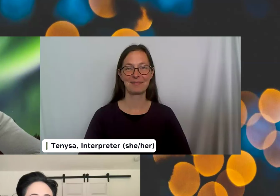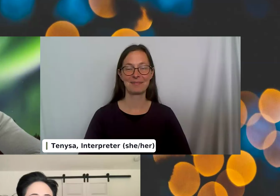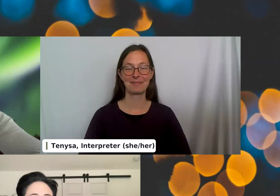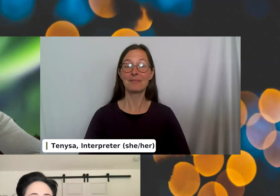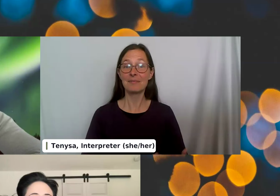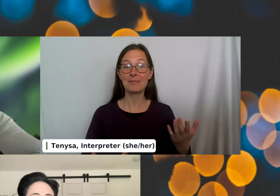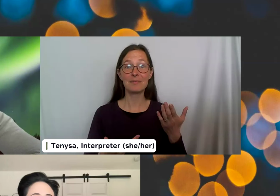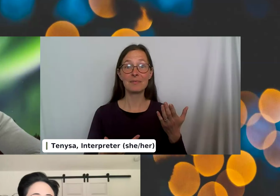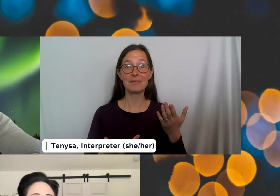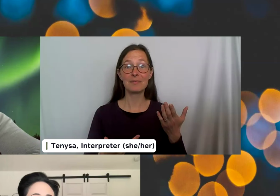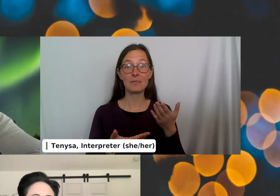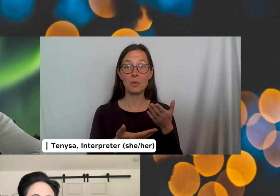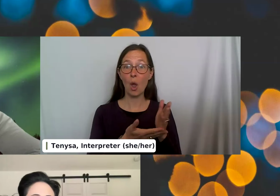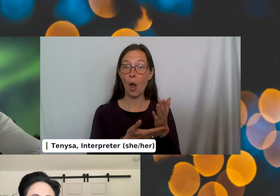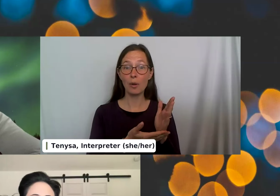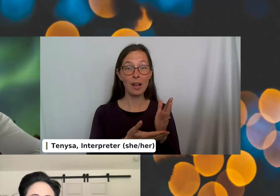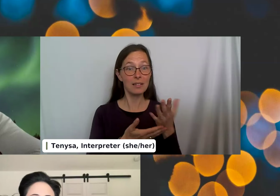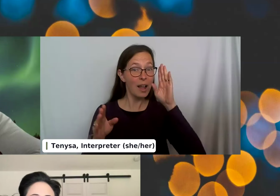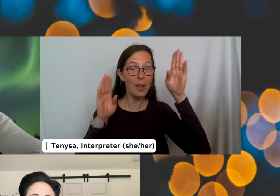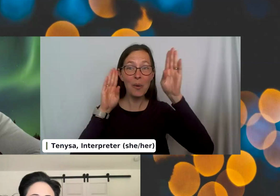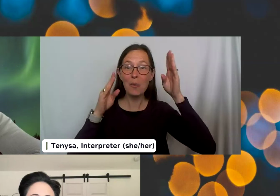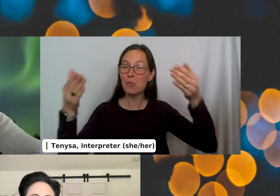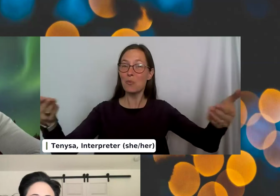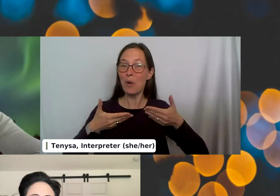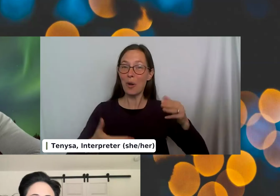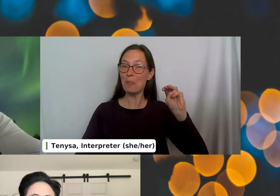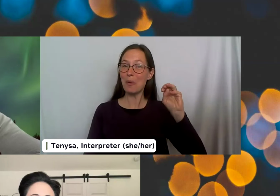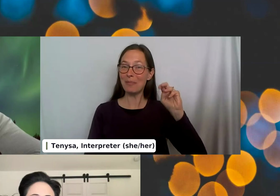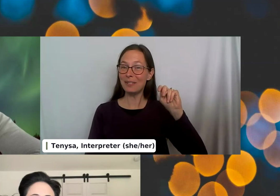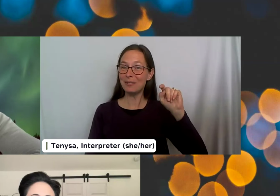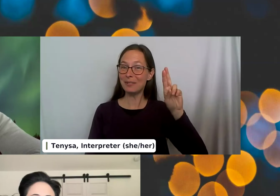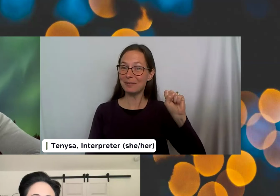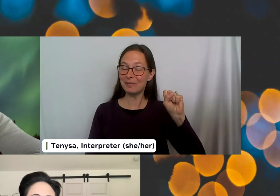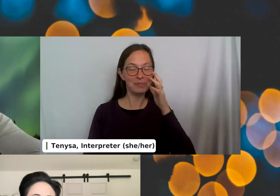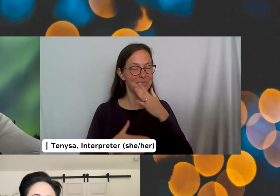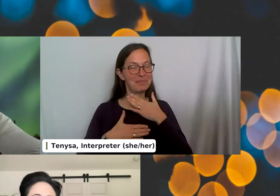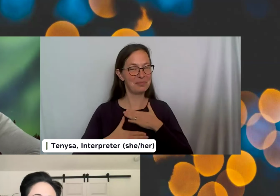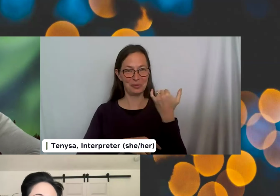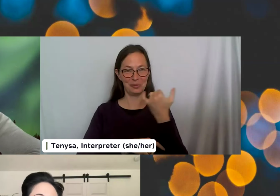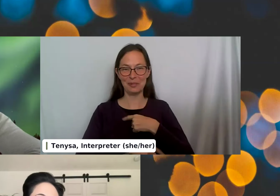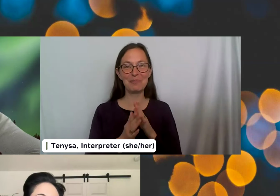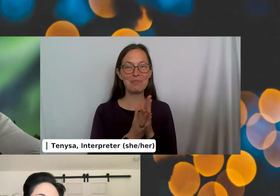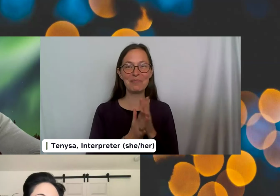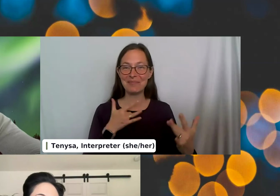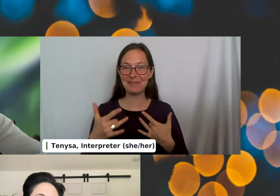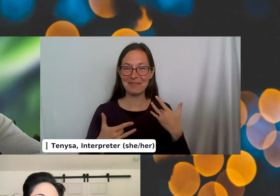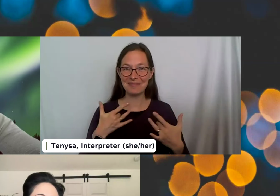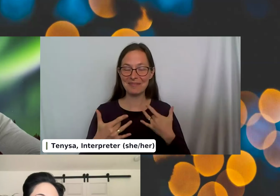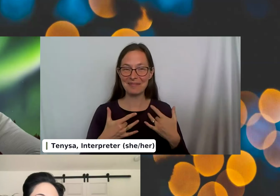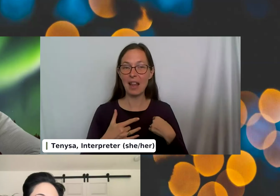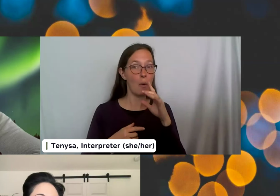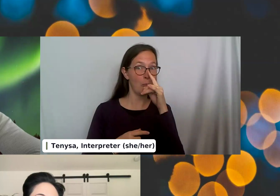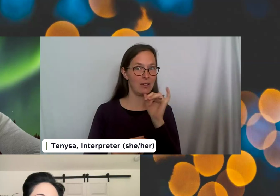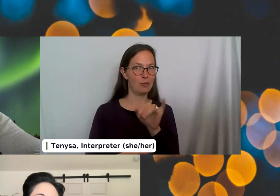All right. Hello, everyone. Welcome to Momentus. We're going to have some fun today. I'm very excited. I'm going to pretend like Jin's not